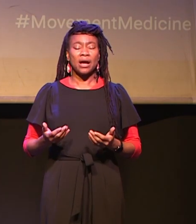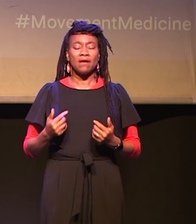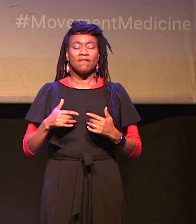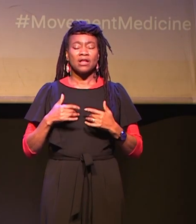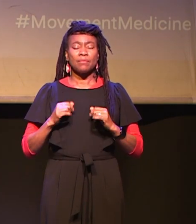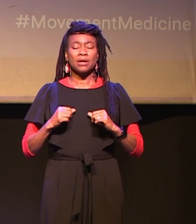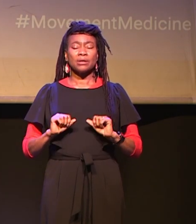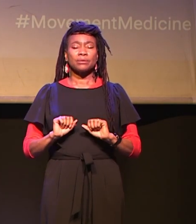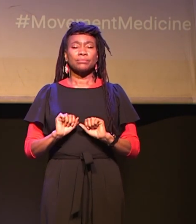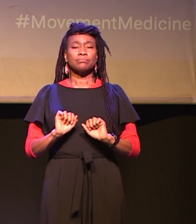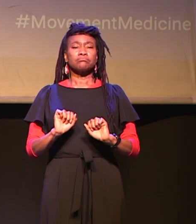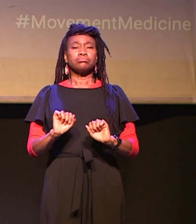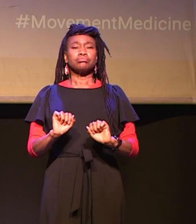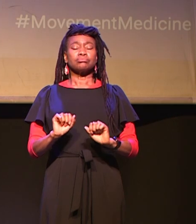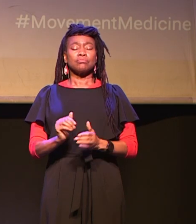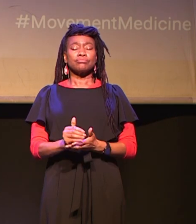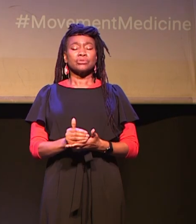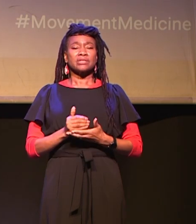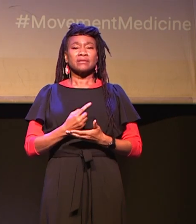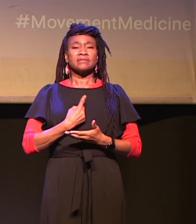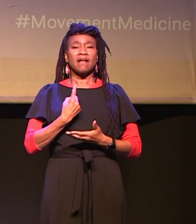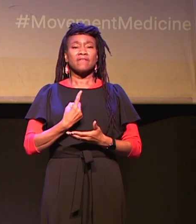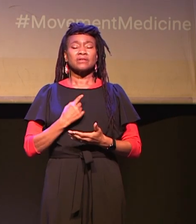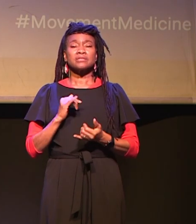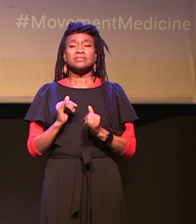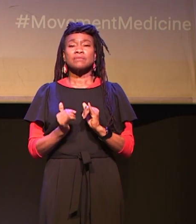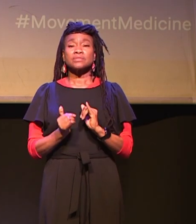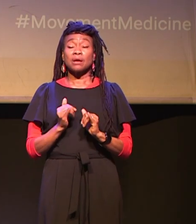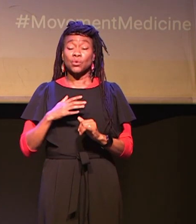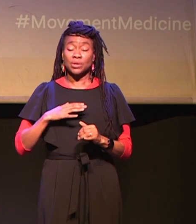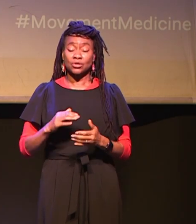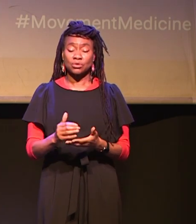room. Sometimes we need to protect, but you can assess how much do I need here.